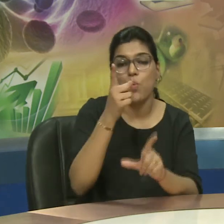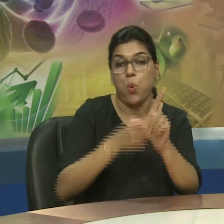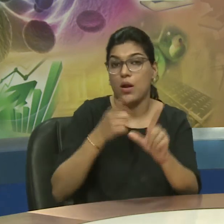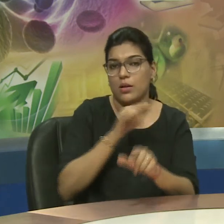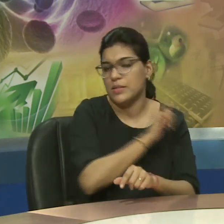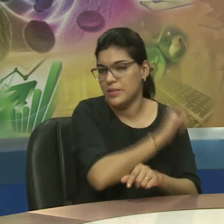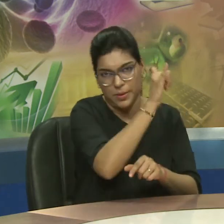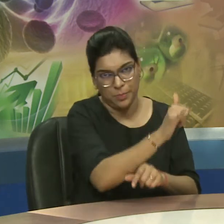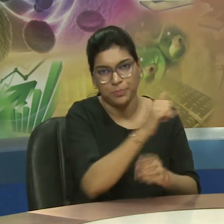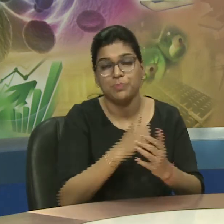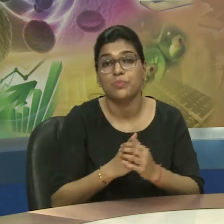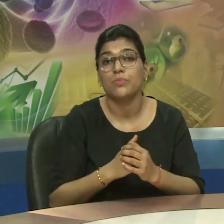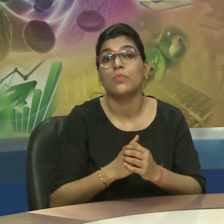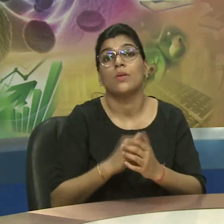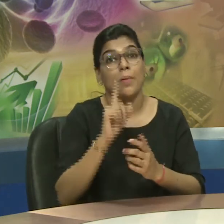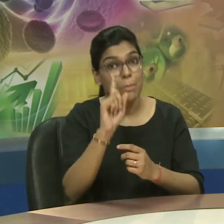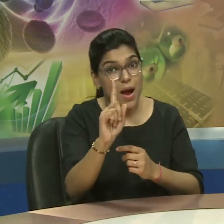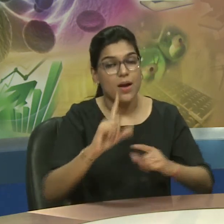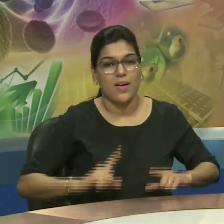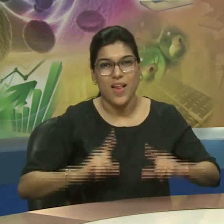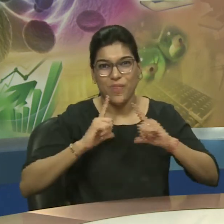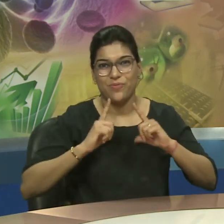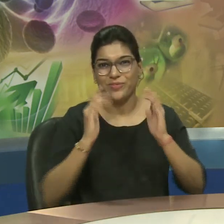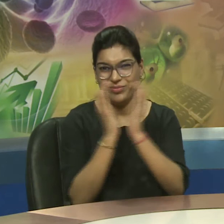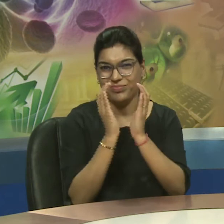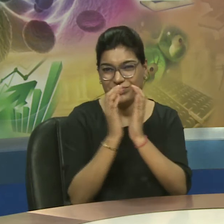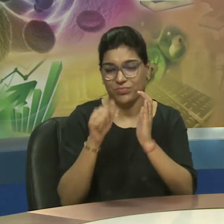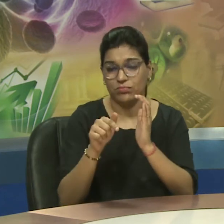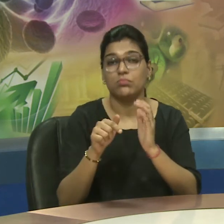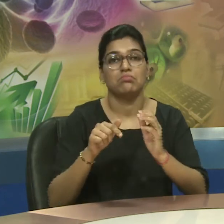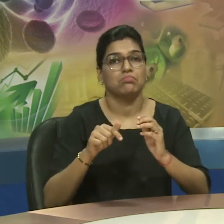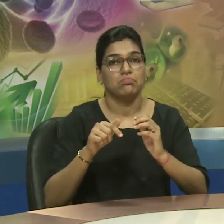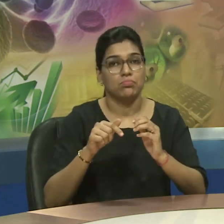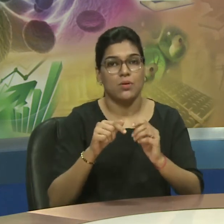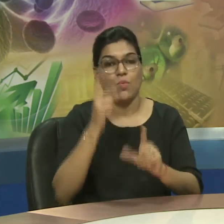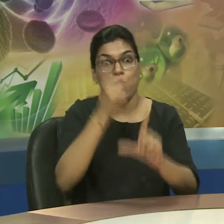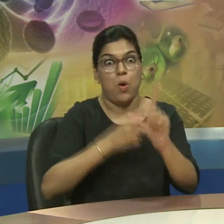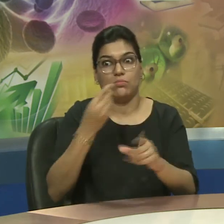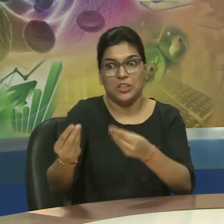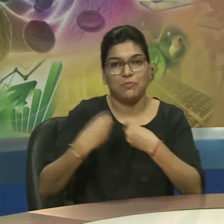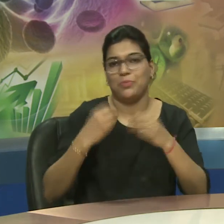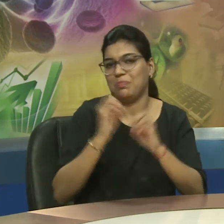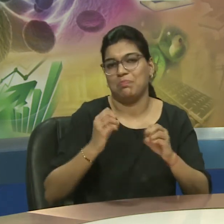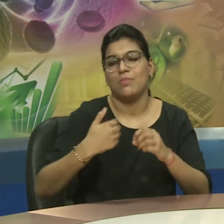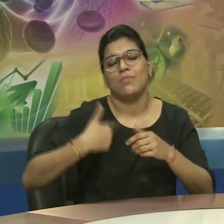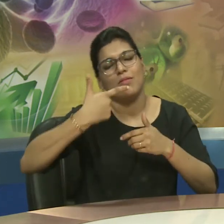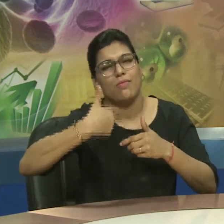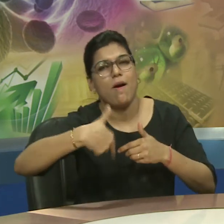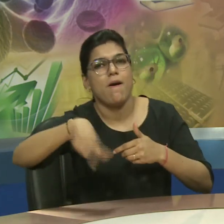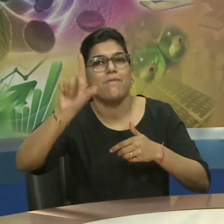marine insurance is also for 1 year. But in last, life insurance, it is